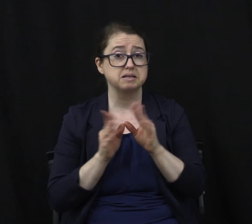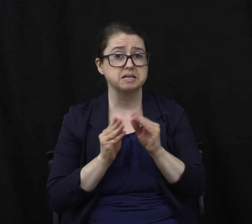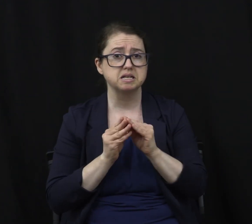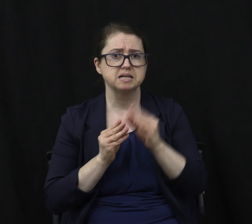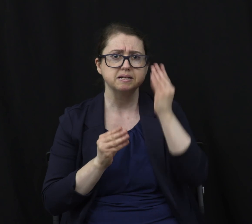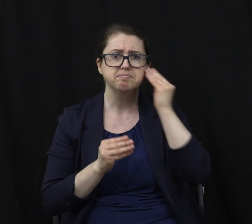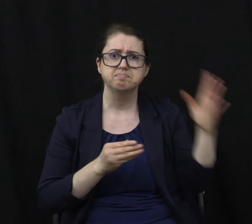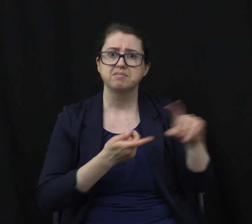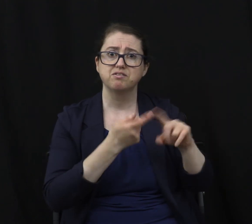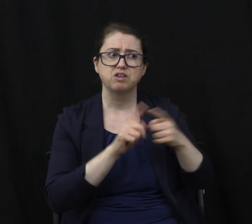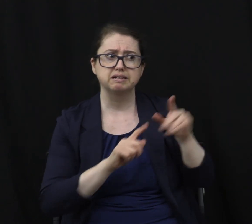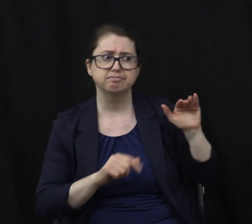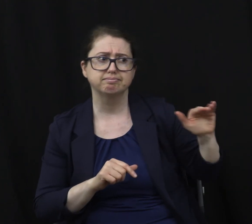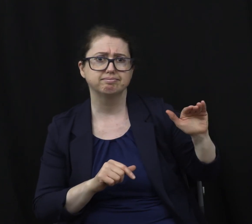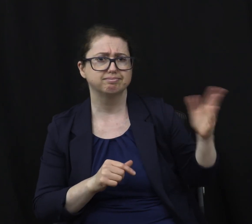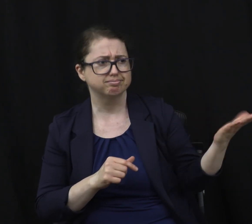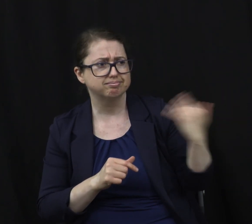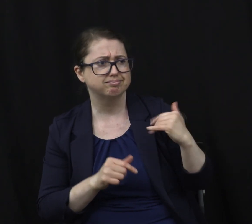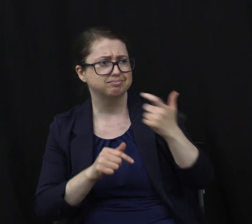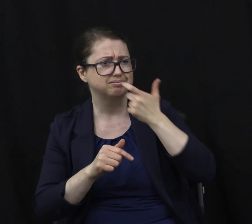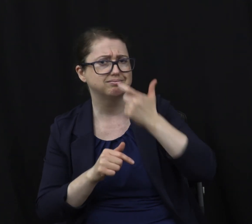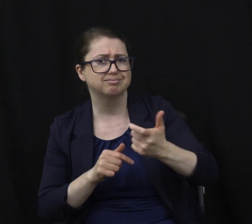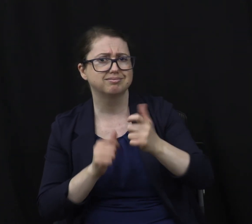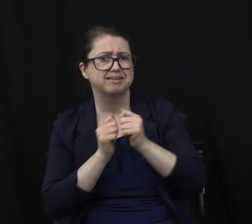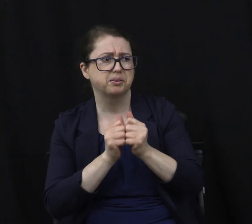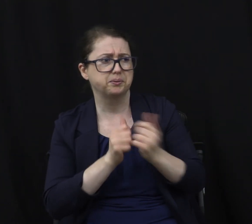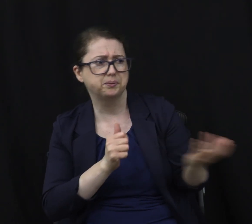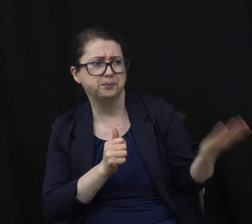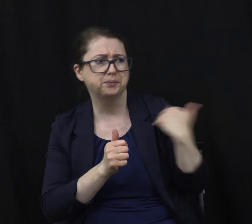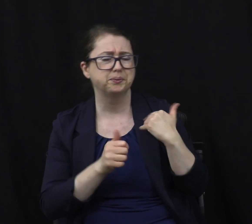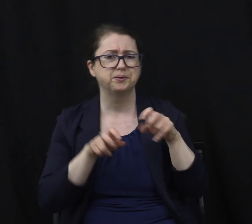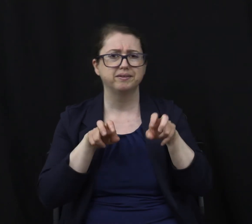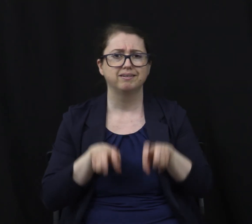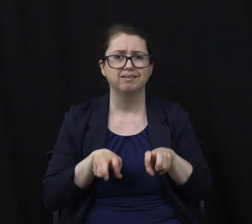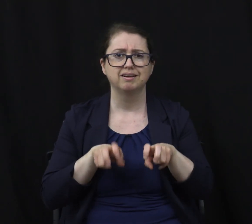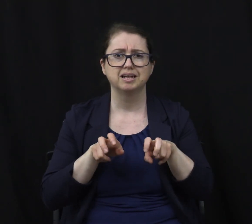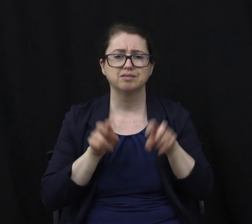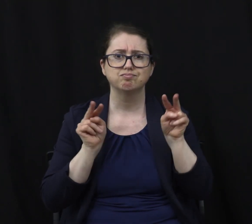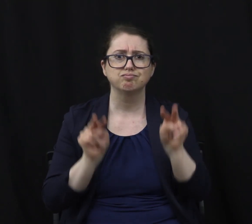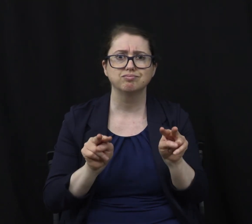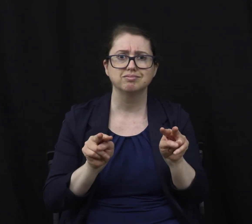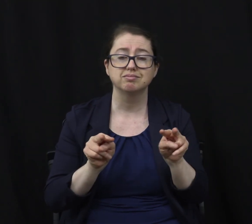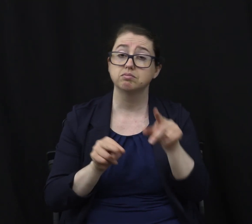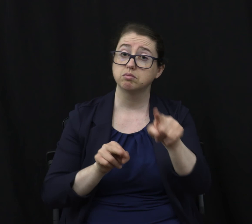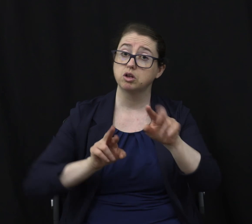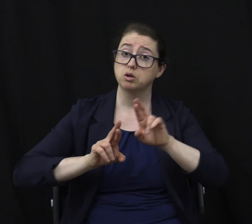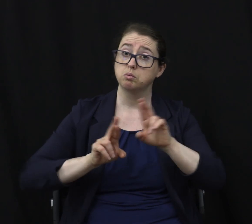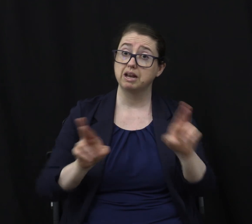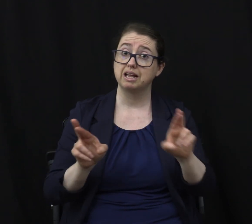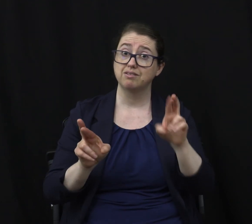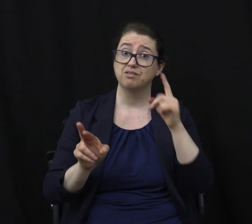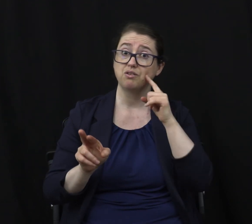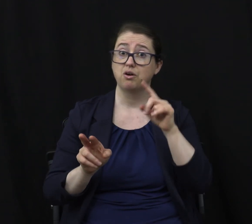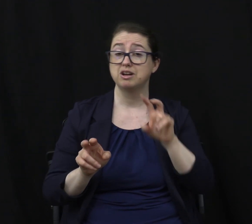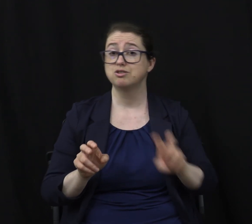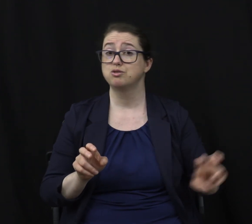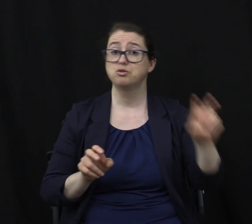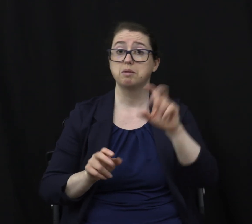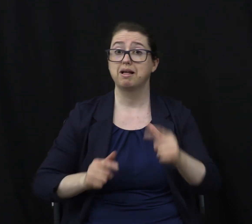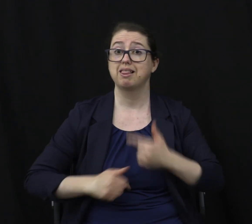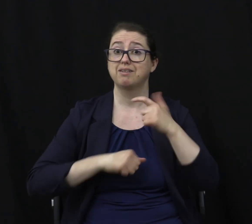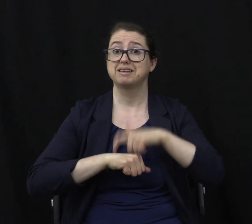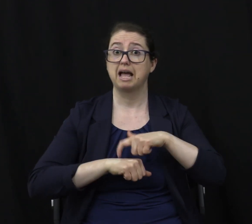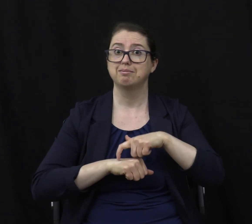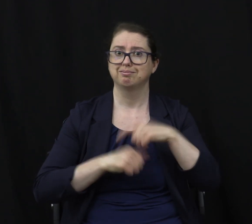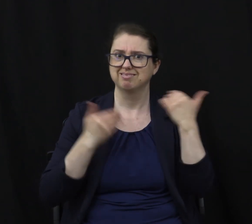watch these presentations with you. Are you ready for the trip of a lifetime? Pack your bags. Get